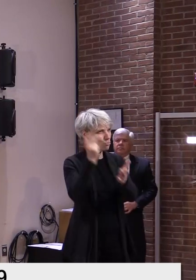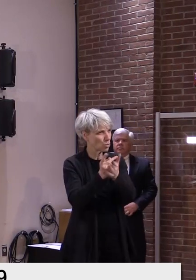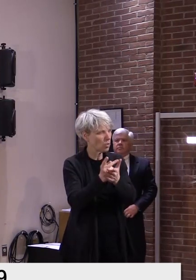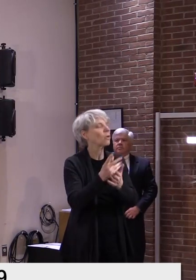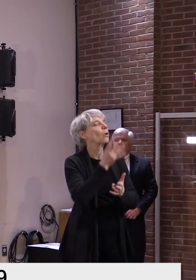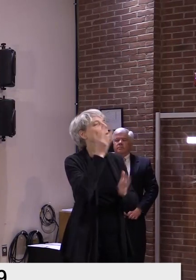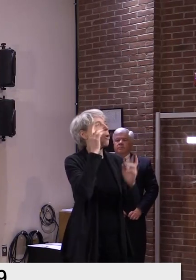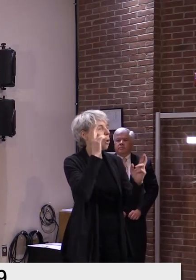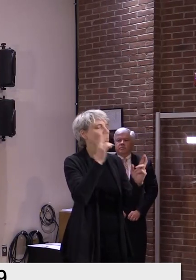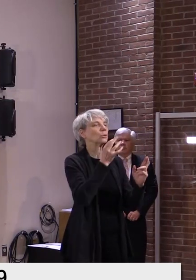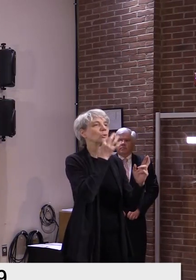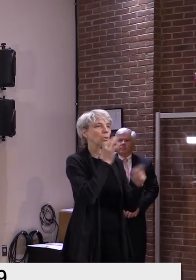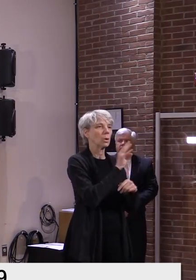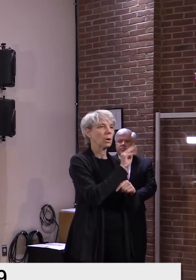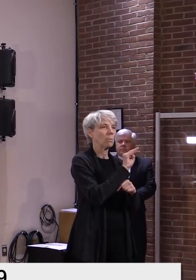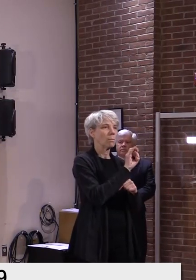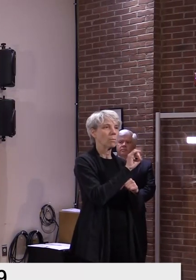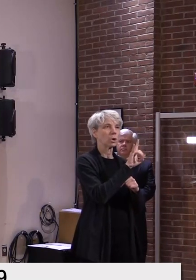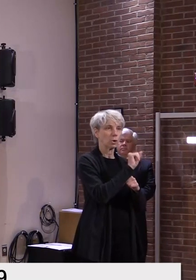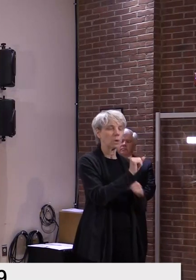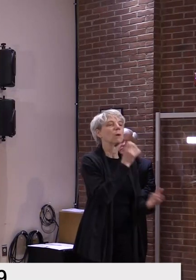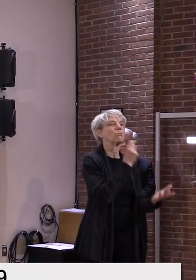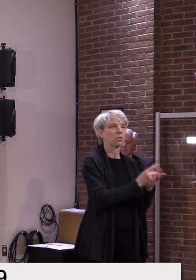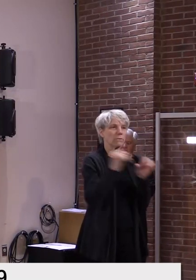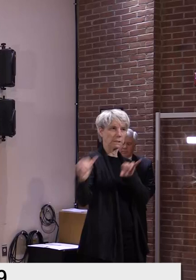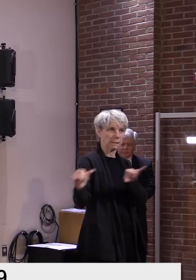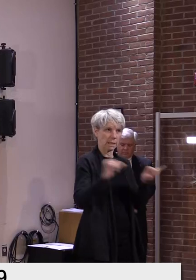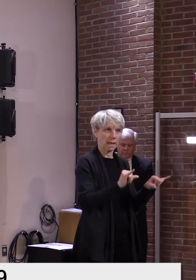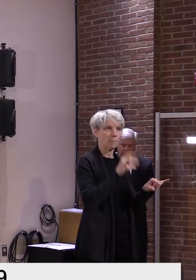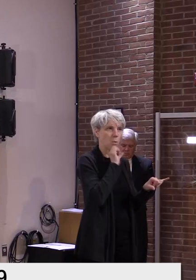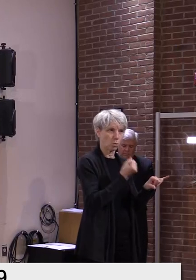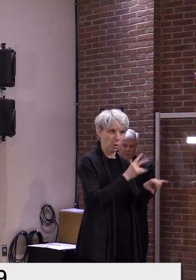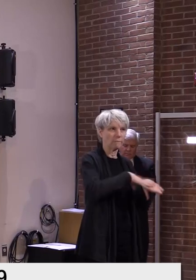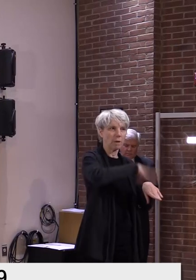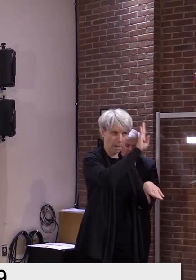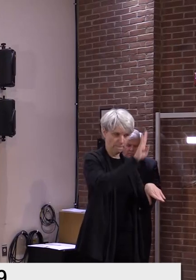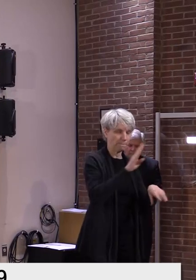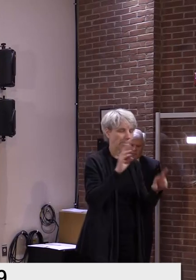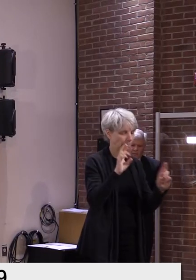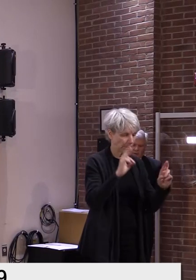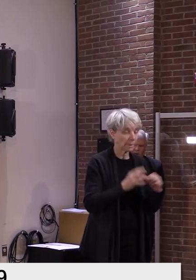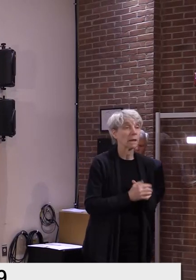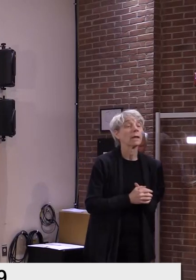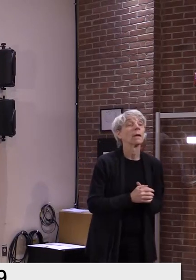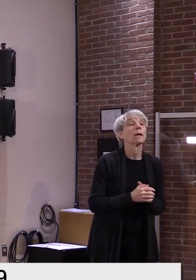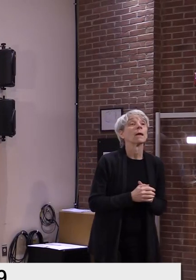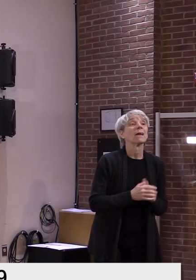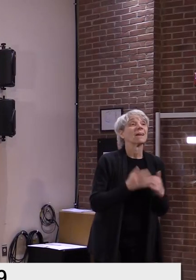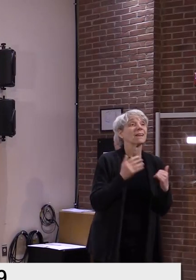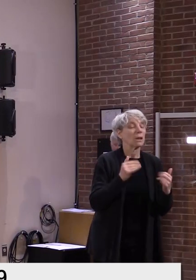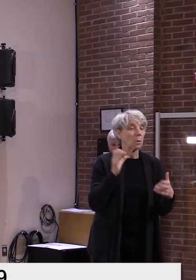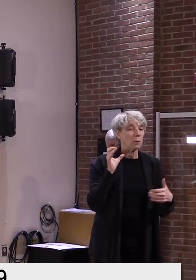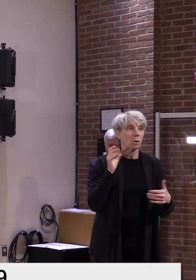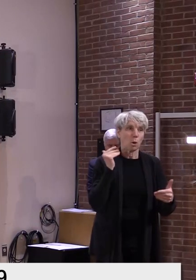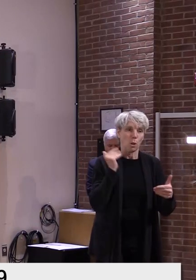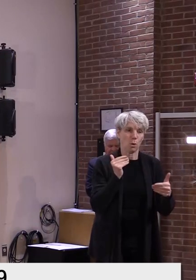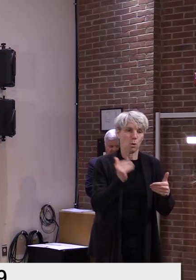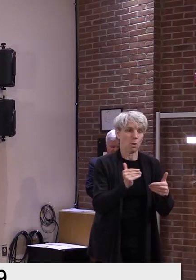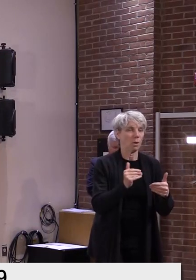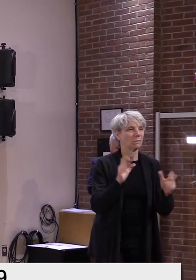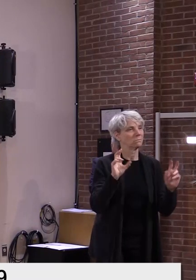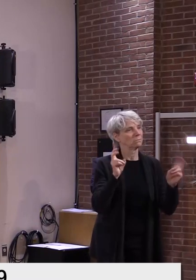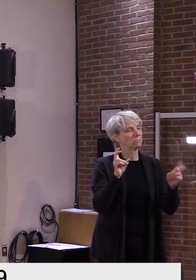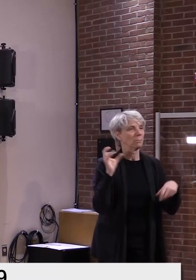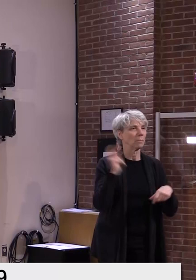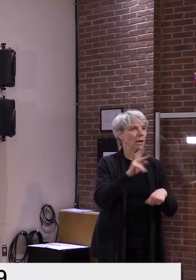reported by Pfizer. As we move towards that new normal, I know there will be plenty of questions, but even as